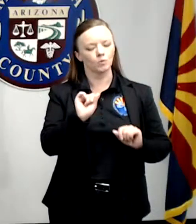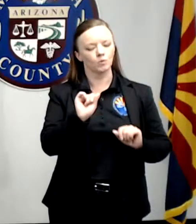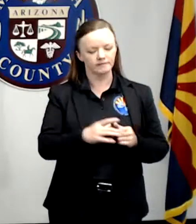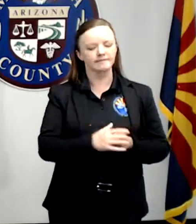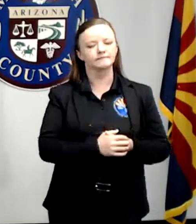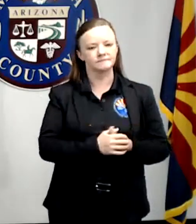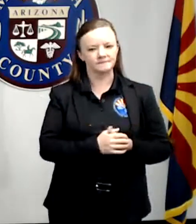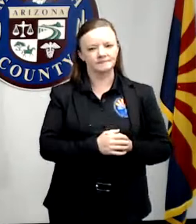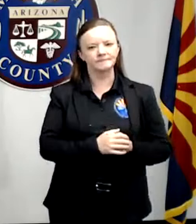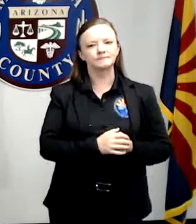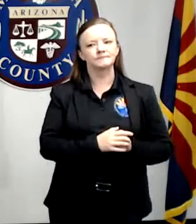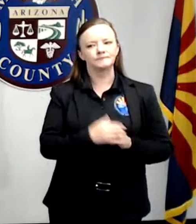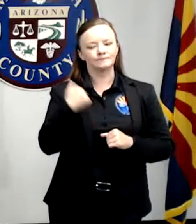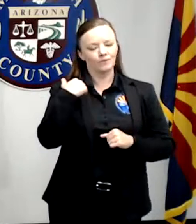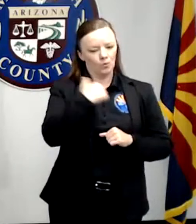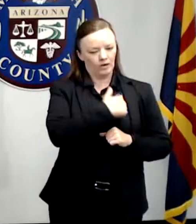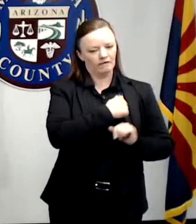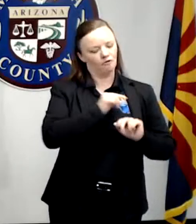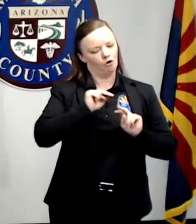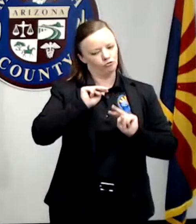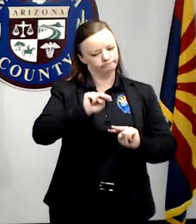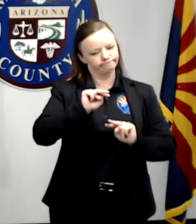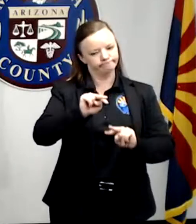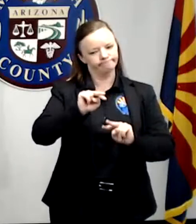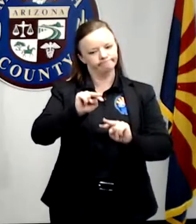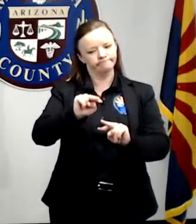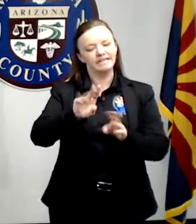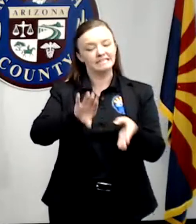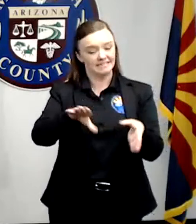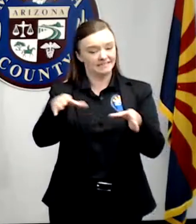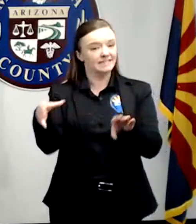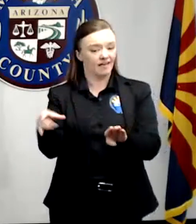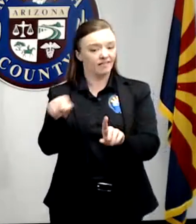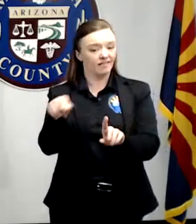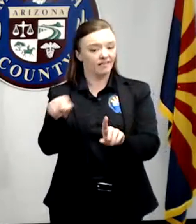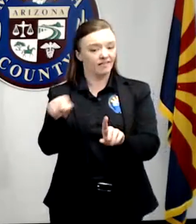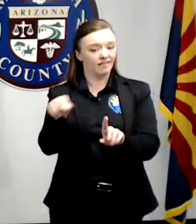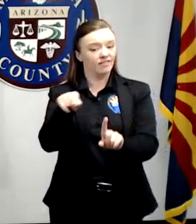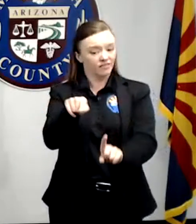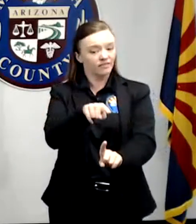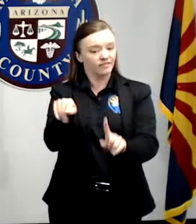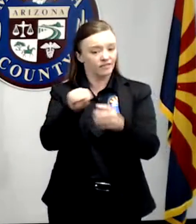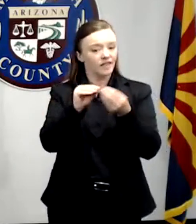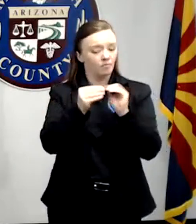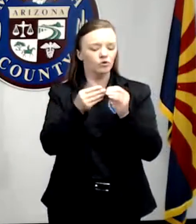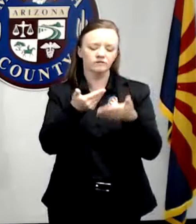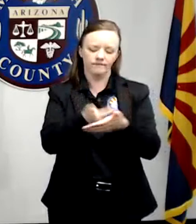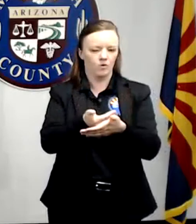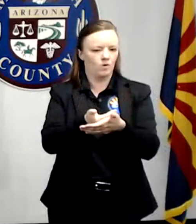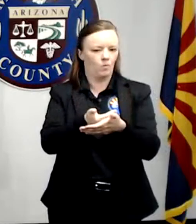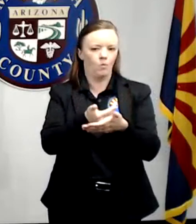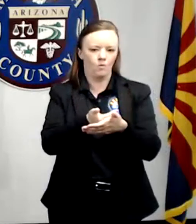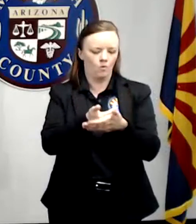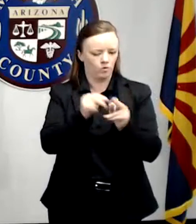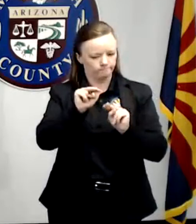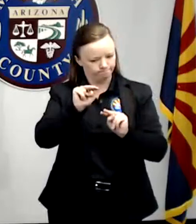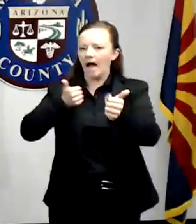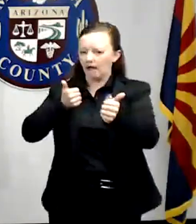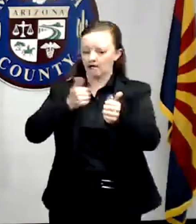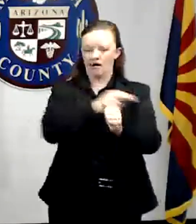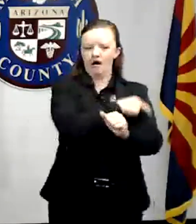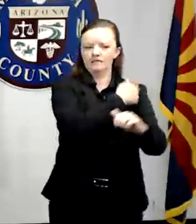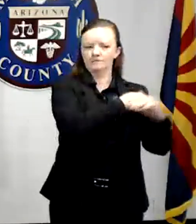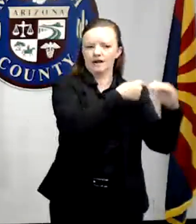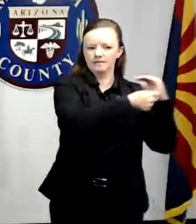Are following our deaths very, very closely. We do expect that the number of